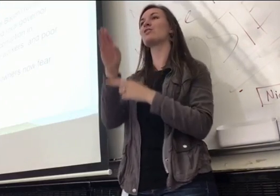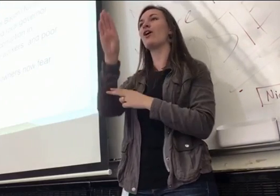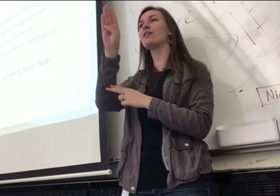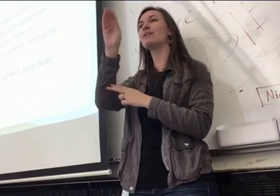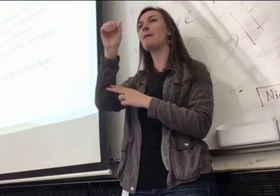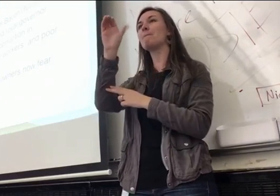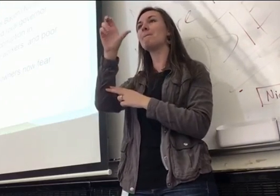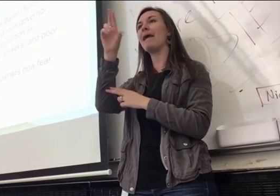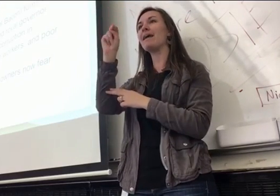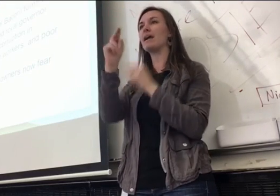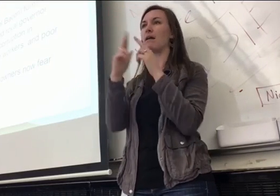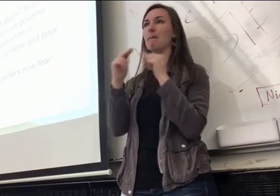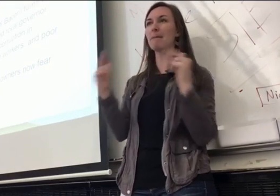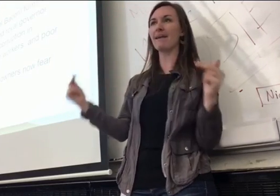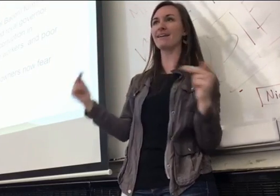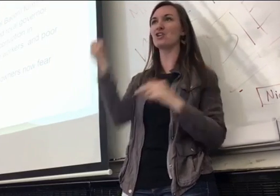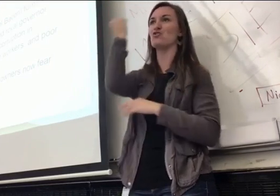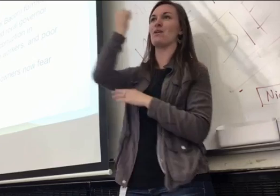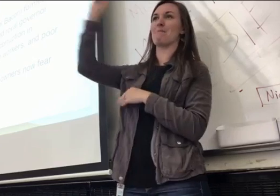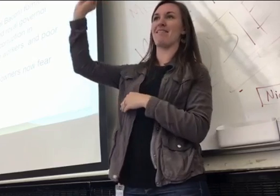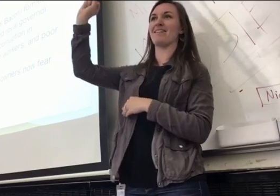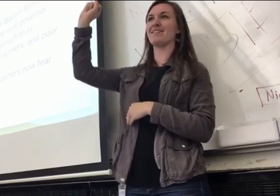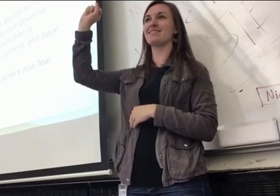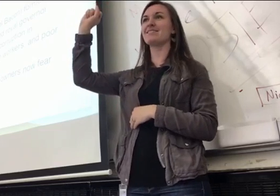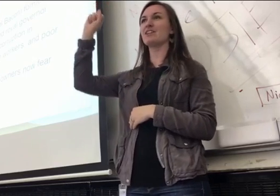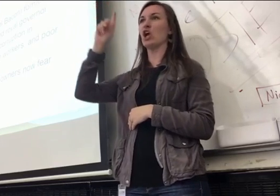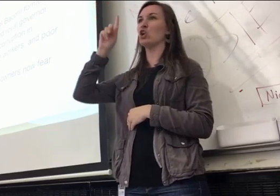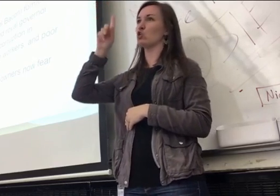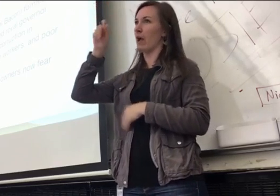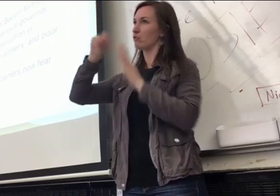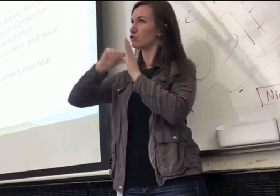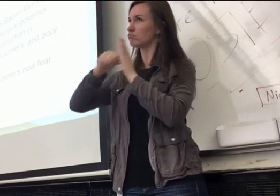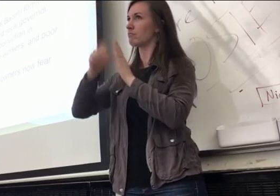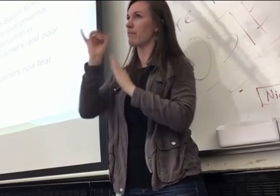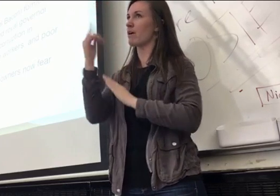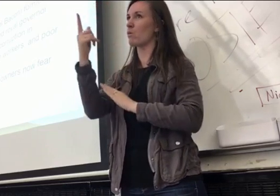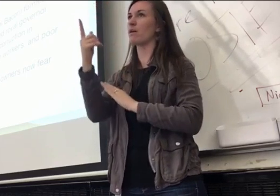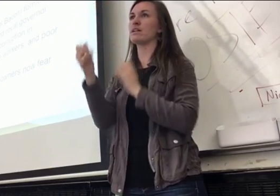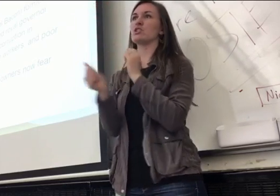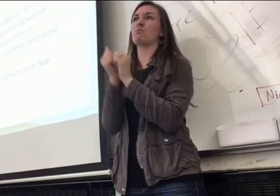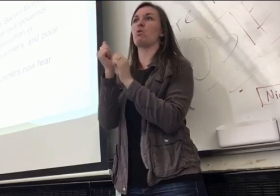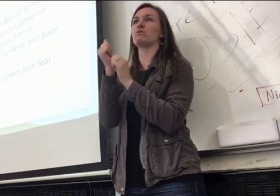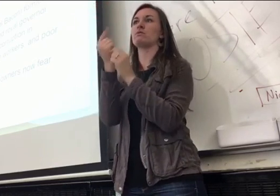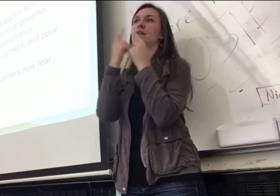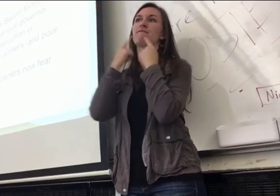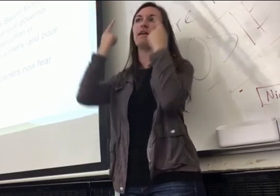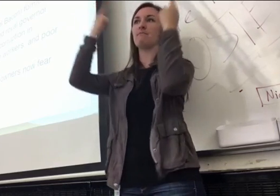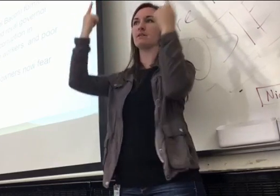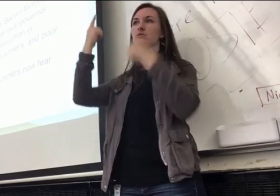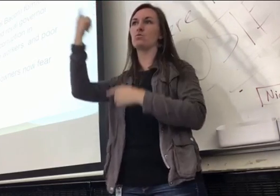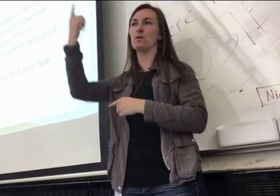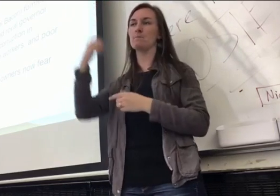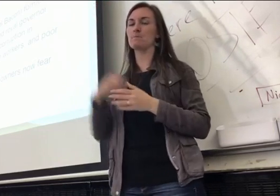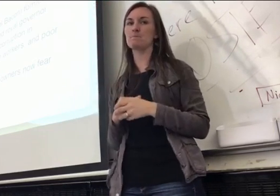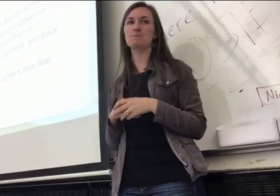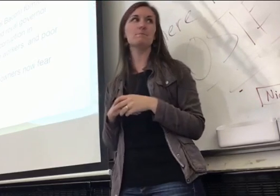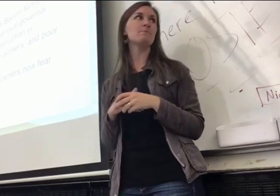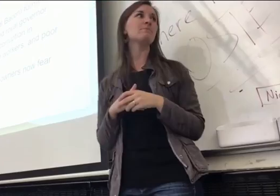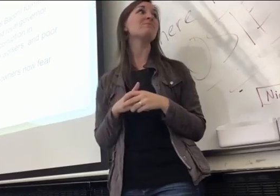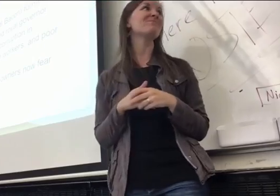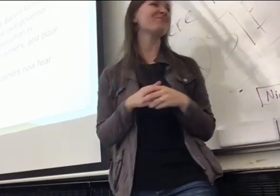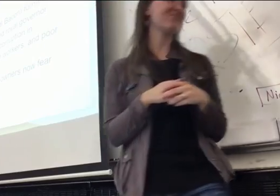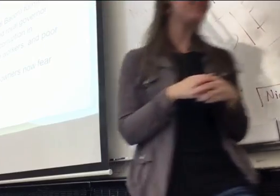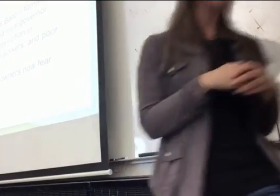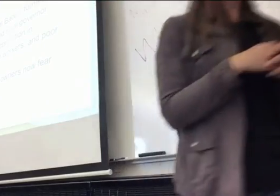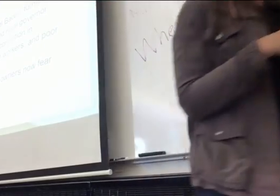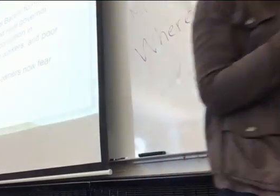a starred one. It's the most popular rebellion that you're going to... Oh, yeah. Sorry.